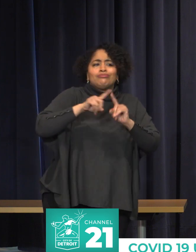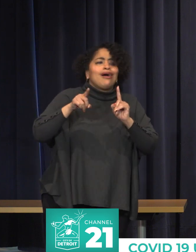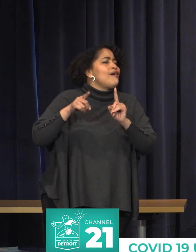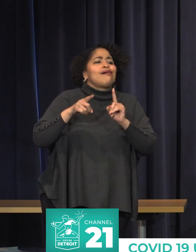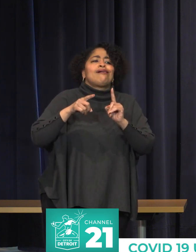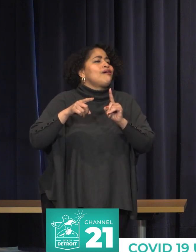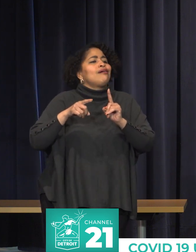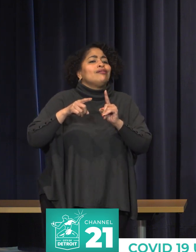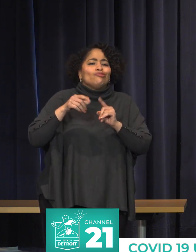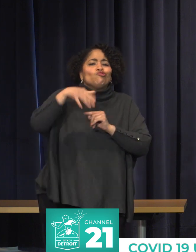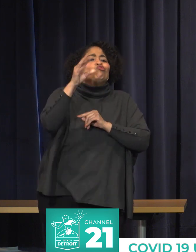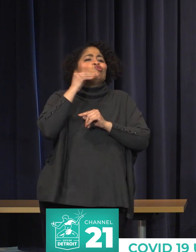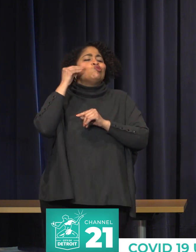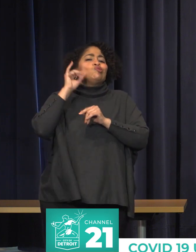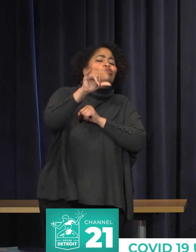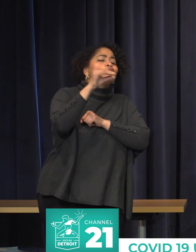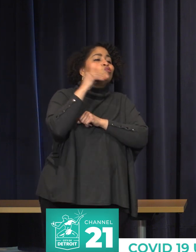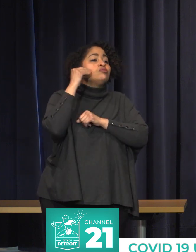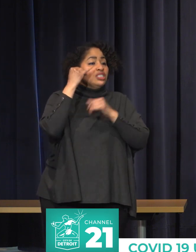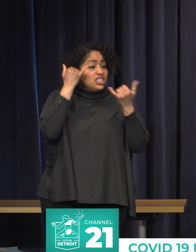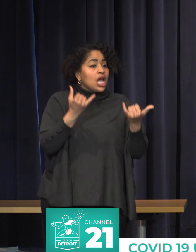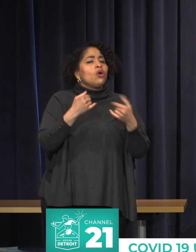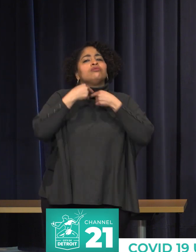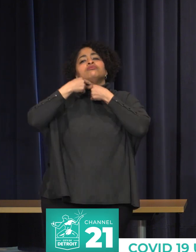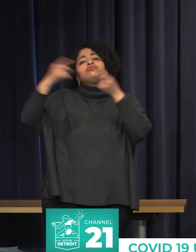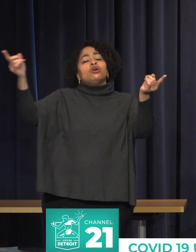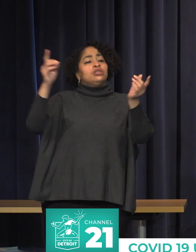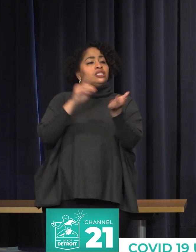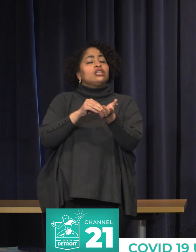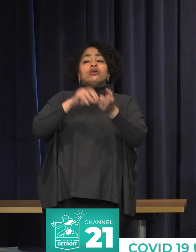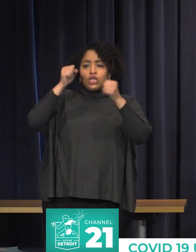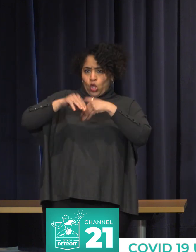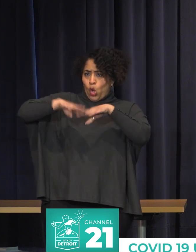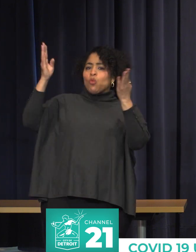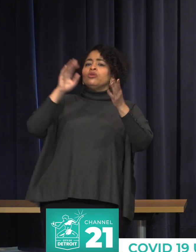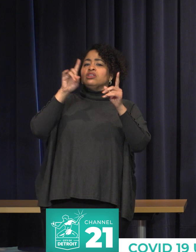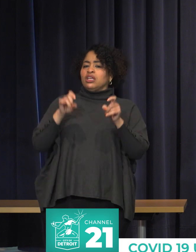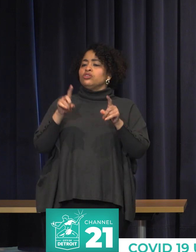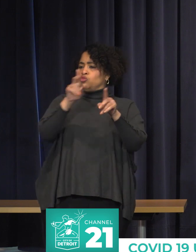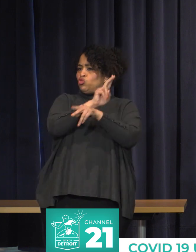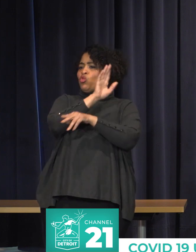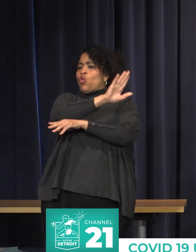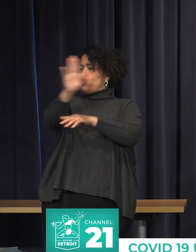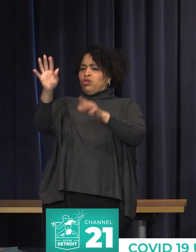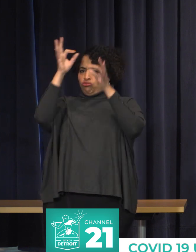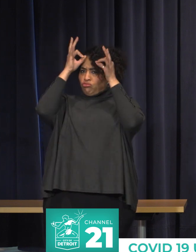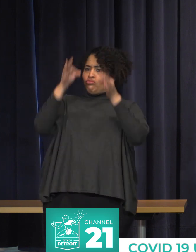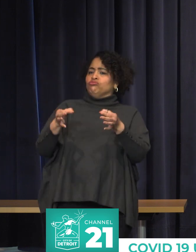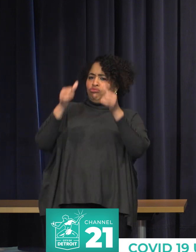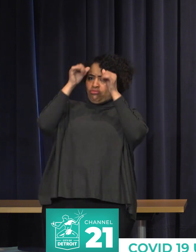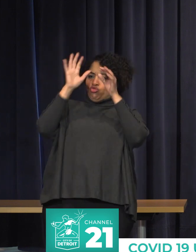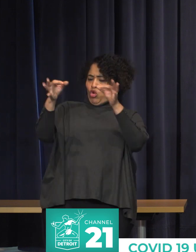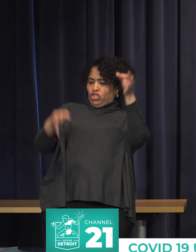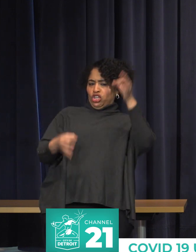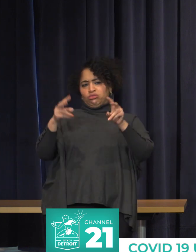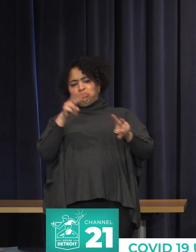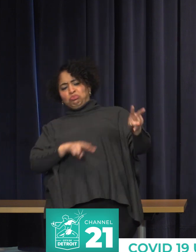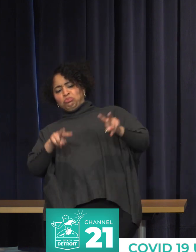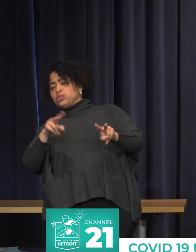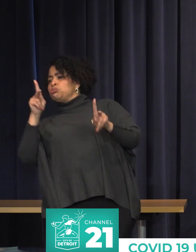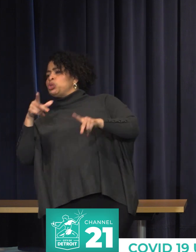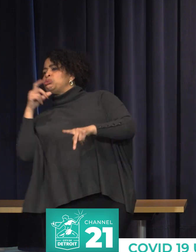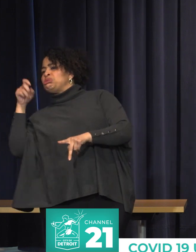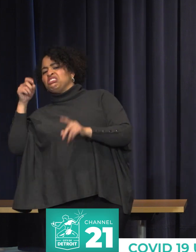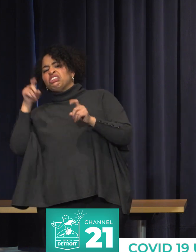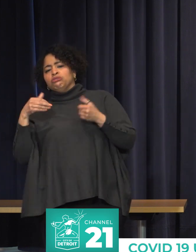out. It's time to tell the doctors, we can open up the testing and you can use your judgment and order tests for who you think needs it.